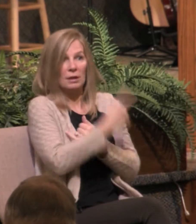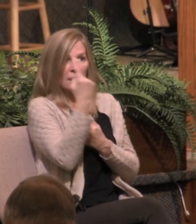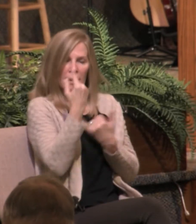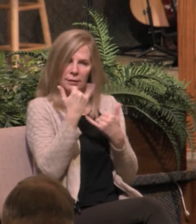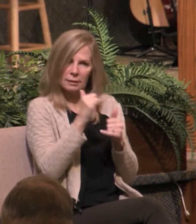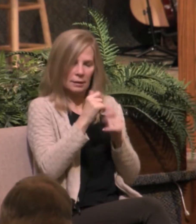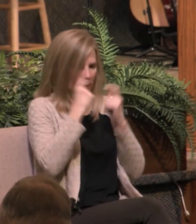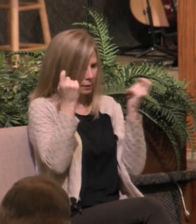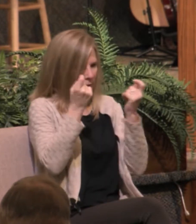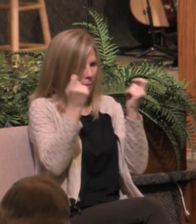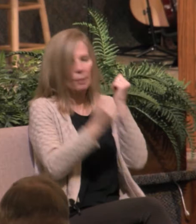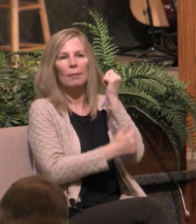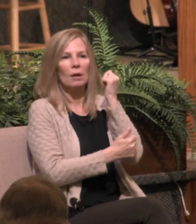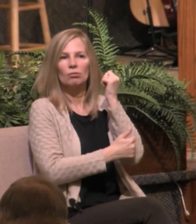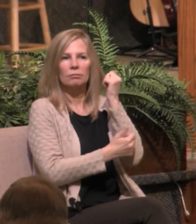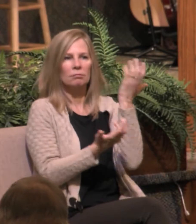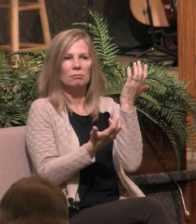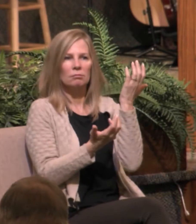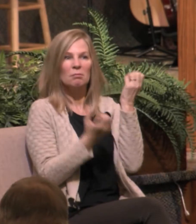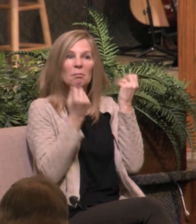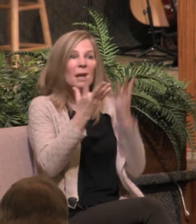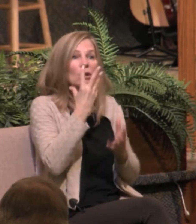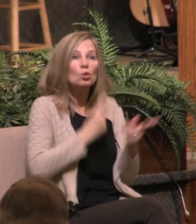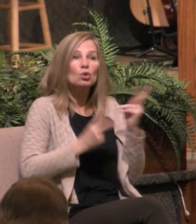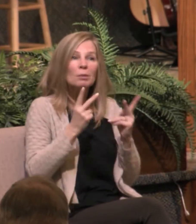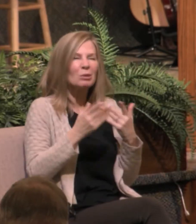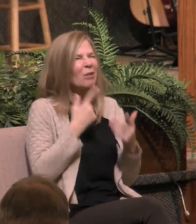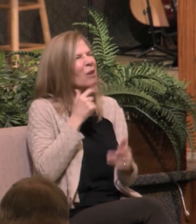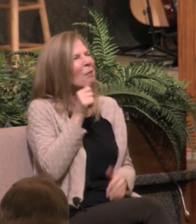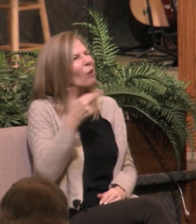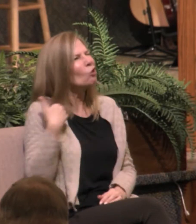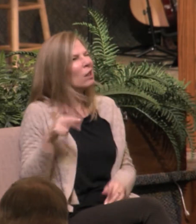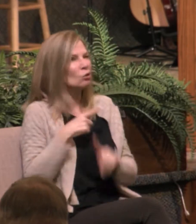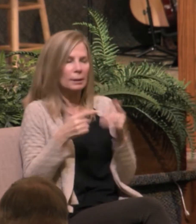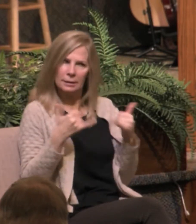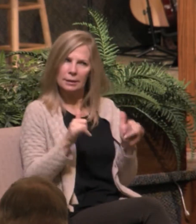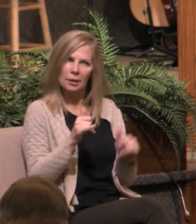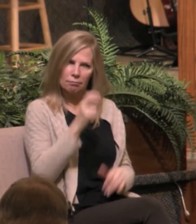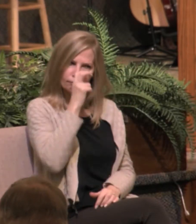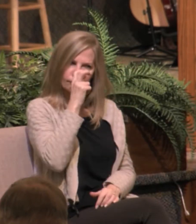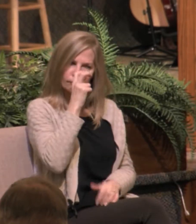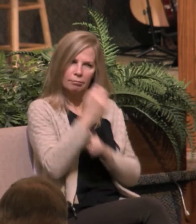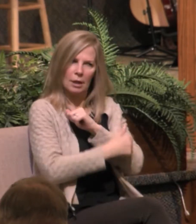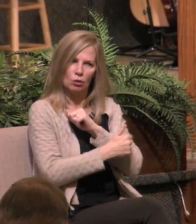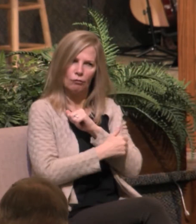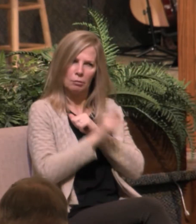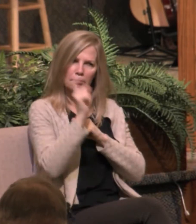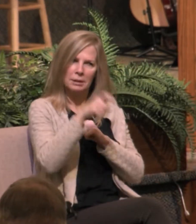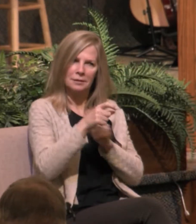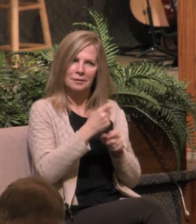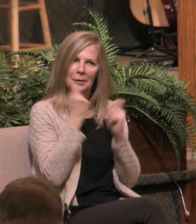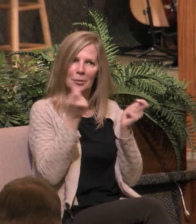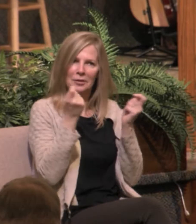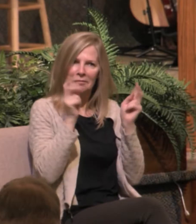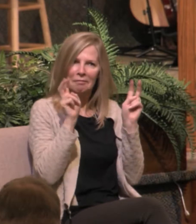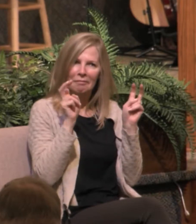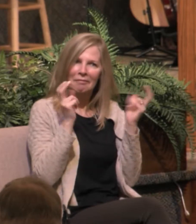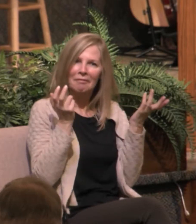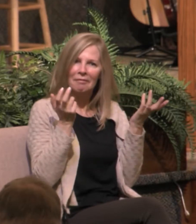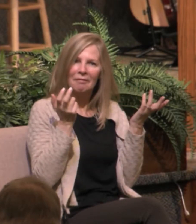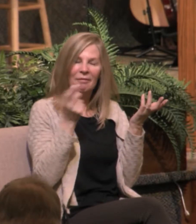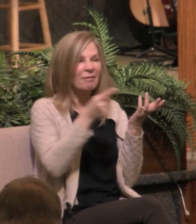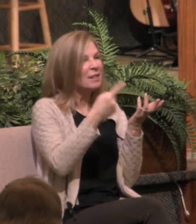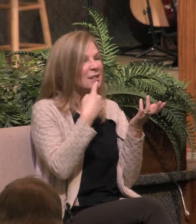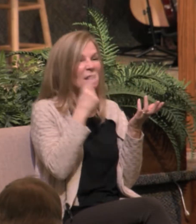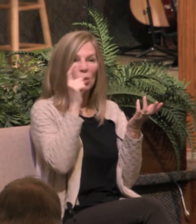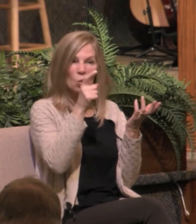people who would tell you they're not religious, but they celebrate the Passover. Exodus 12:14 says, "Now this day will be a memorial to you, and you shall celebrate it as